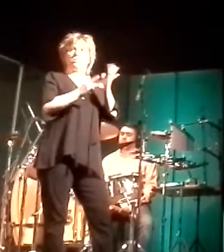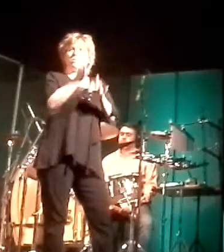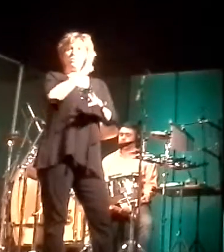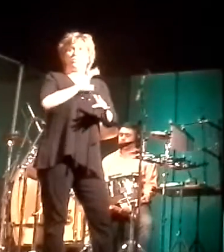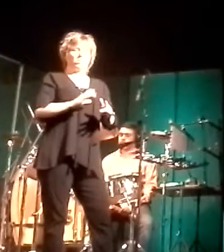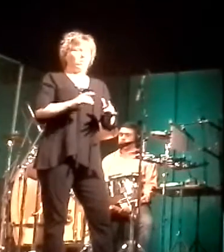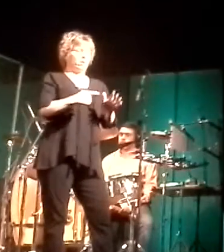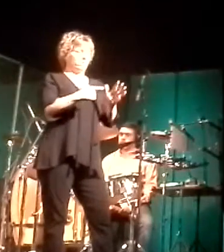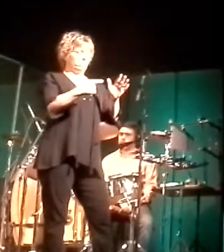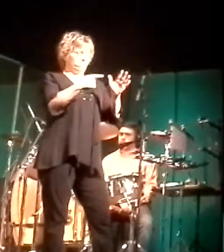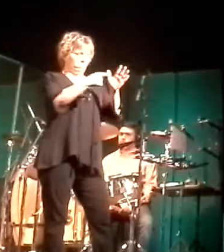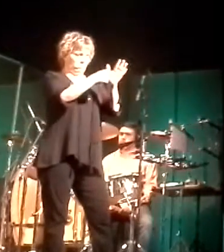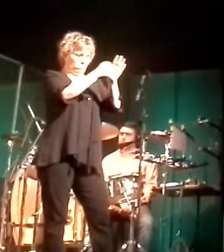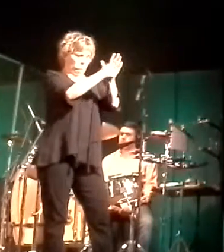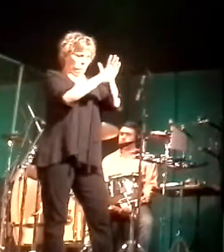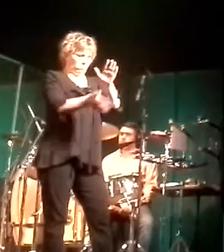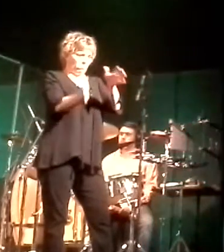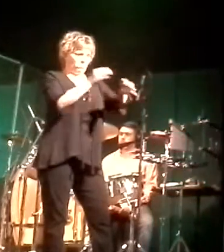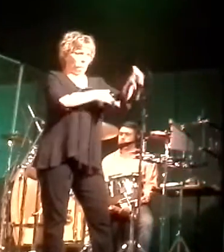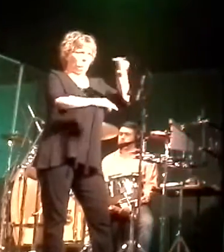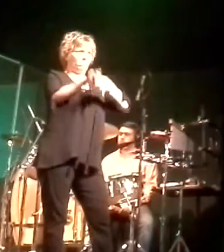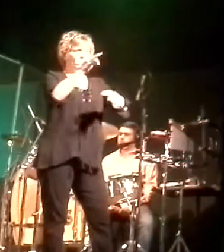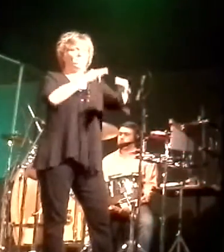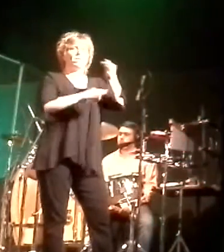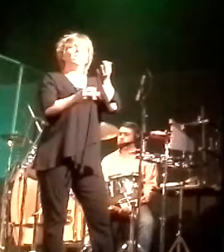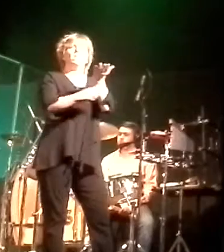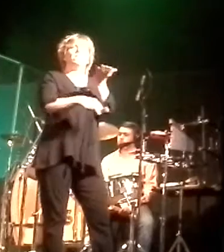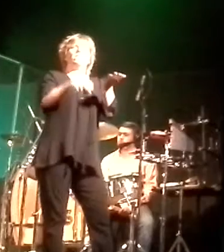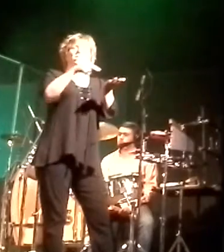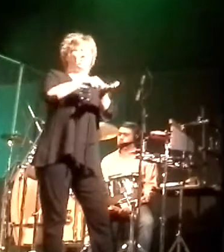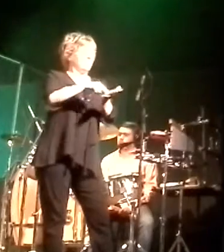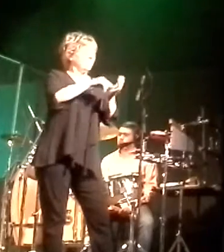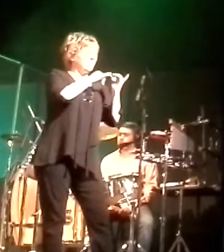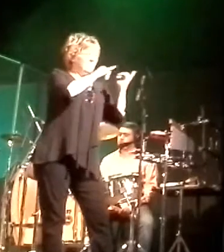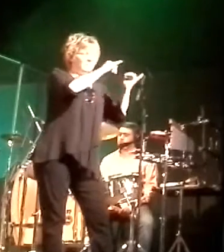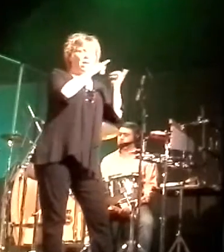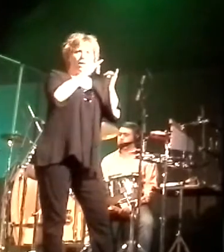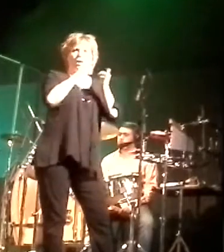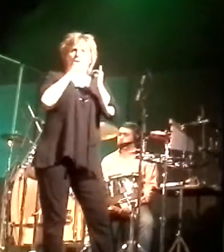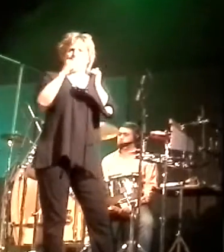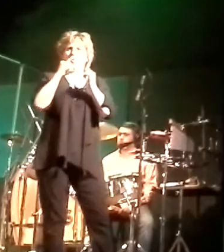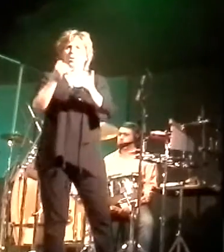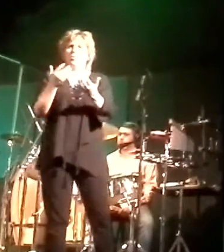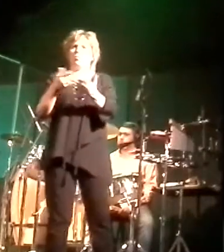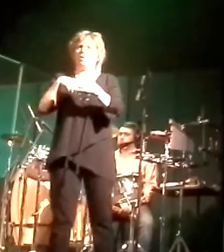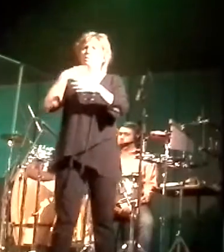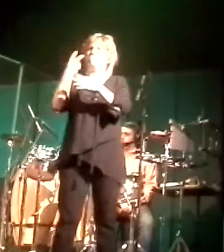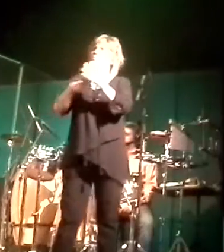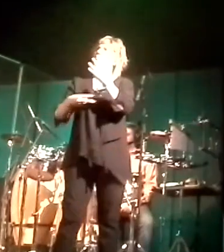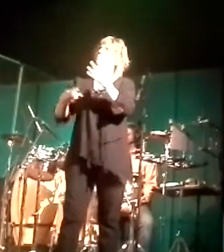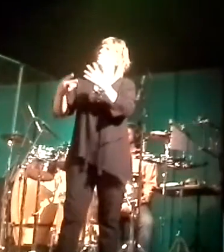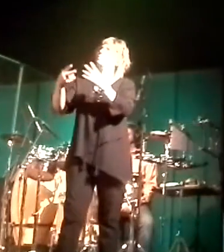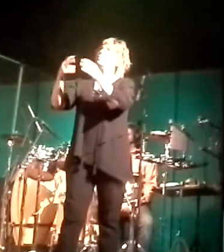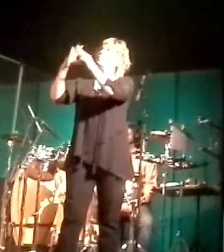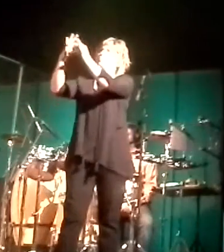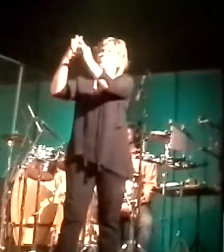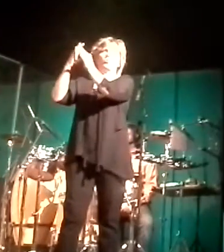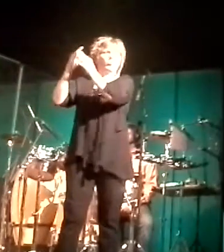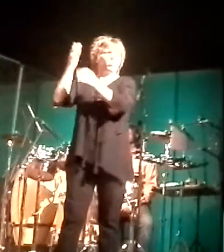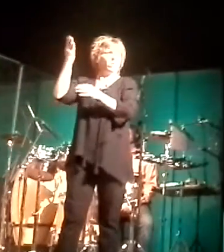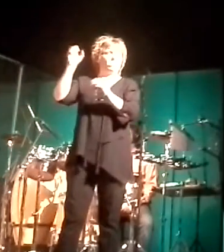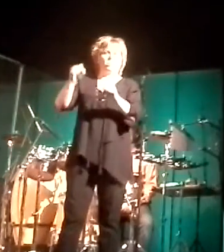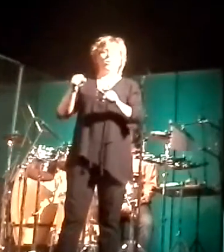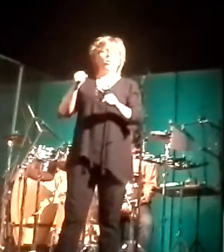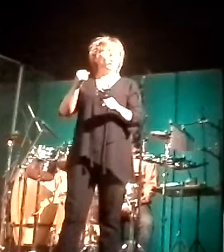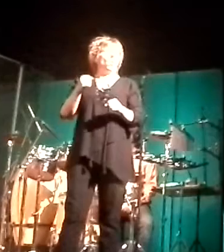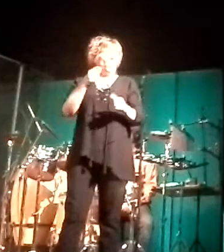we could walk in that power. The same power that rose Him from the dead, that we could be those people. So as we sing this song, Mercy, allow these